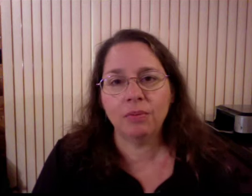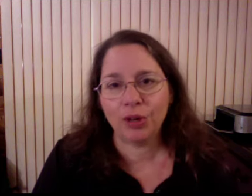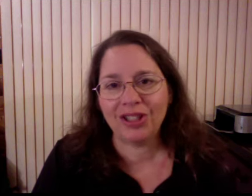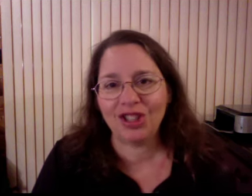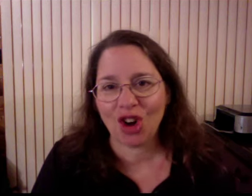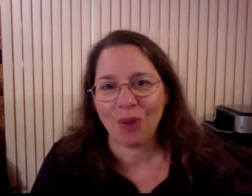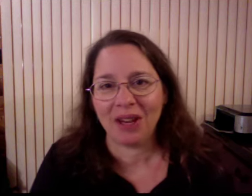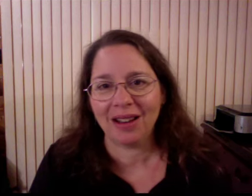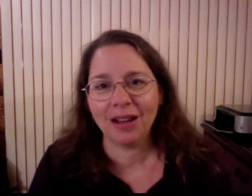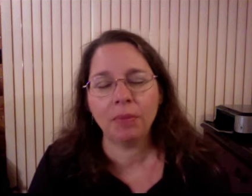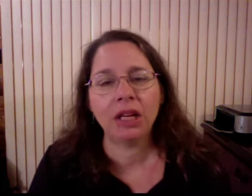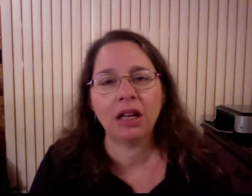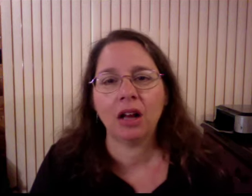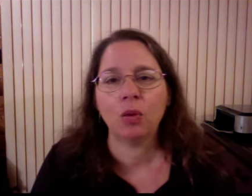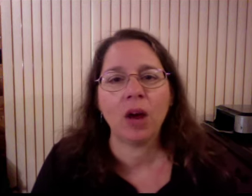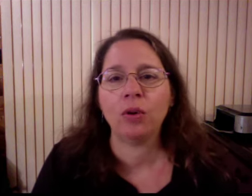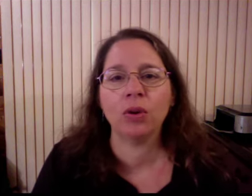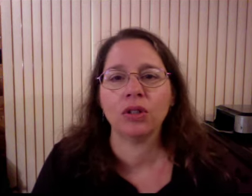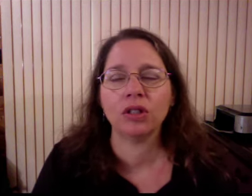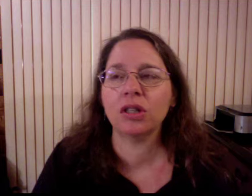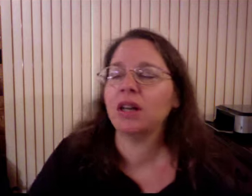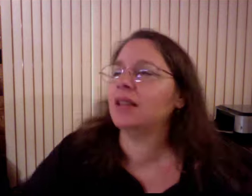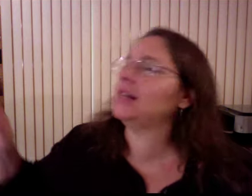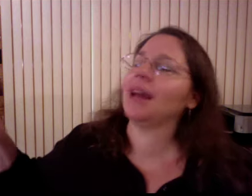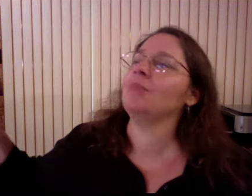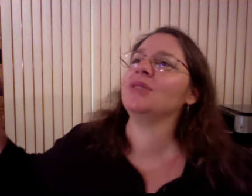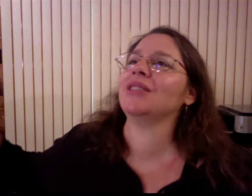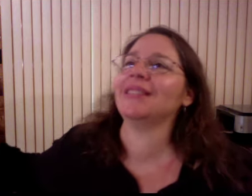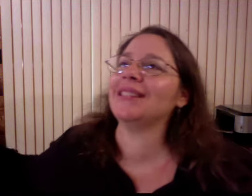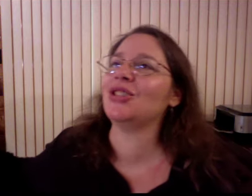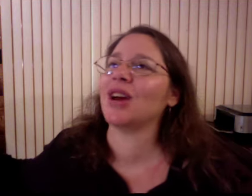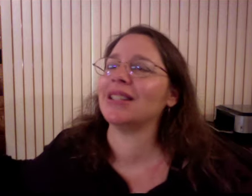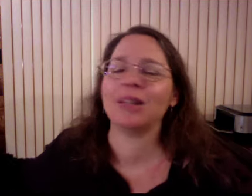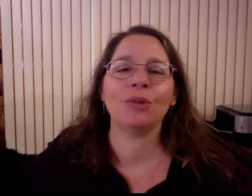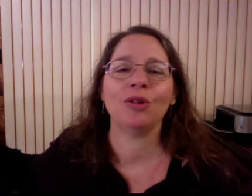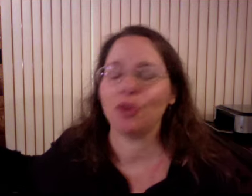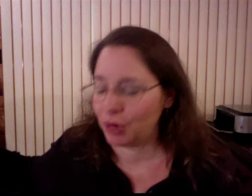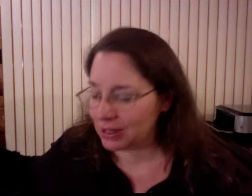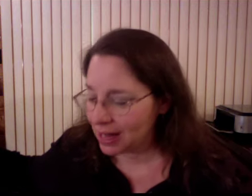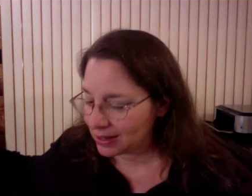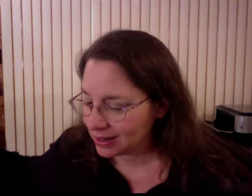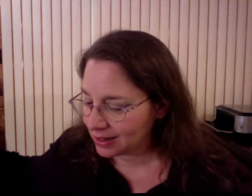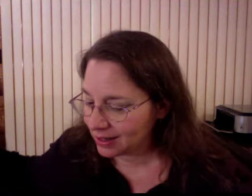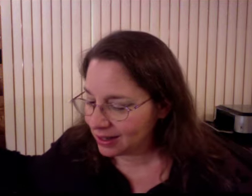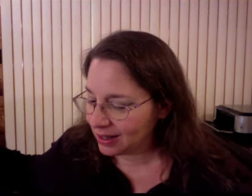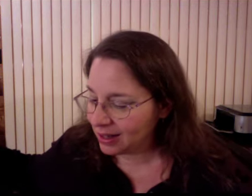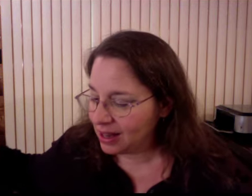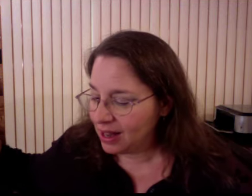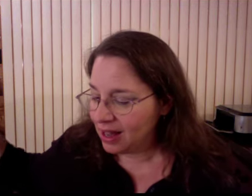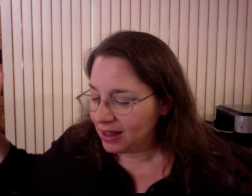Prince Charming, coming in on a white horse, the damsel in distress, the beautiful princess.